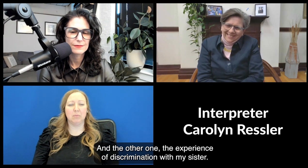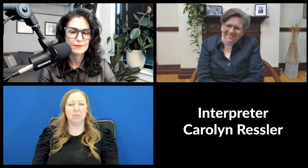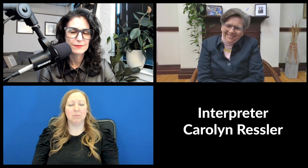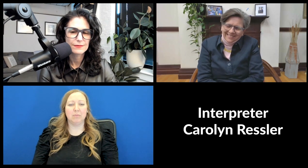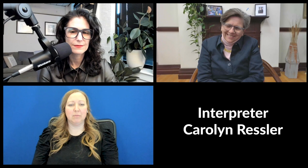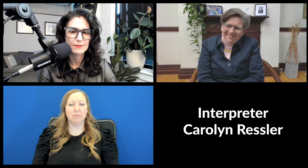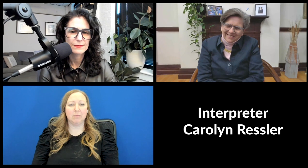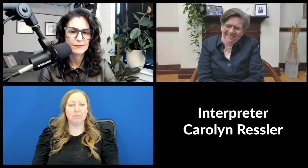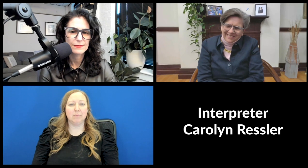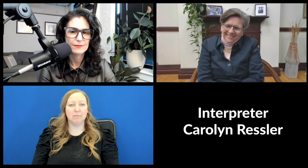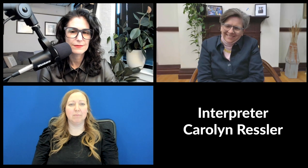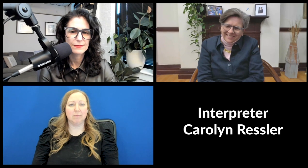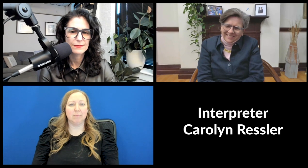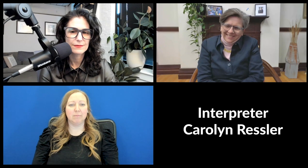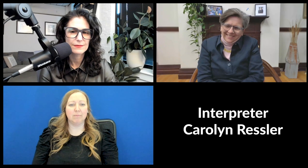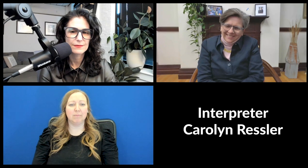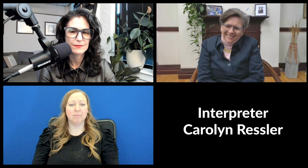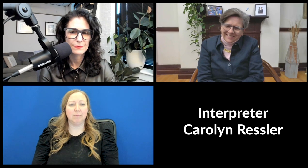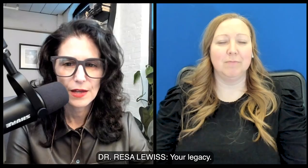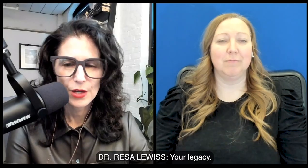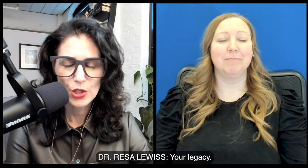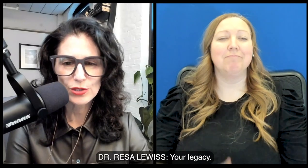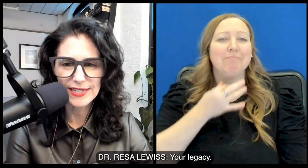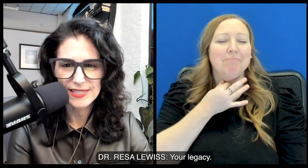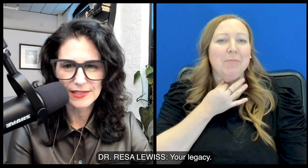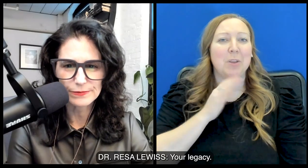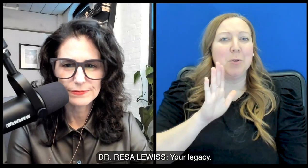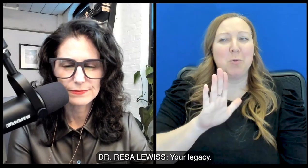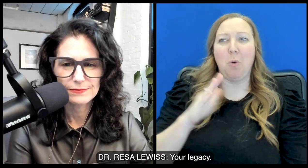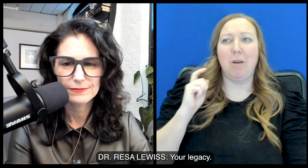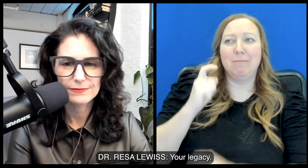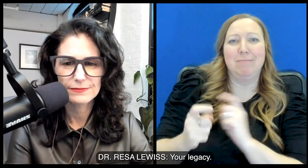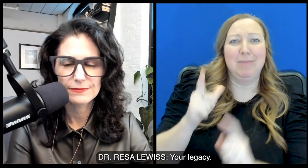other one, the experience of discrimination with my sister. Your legacy.